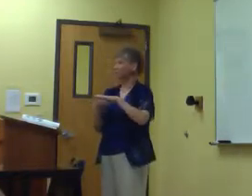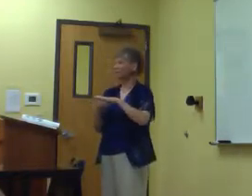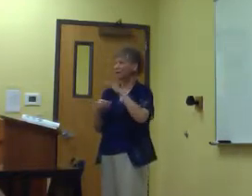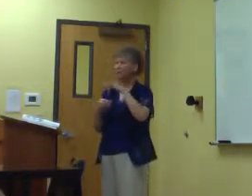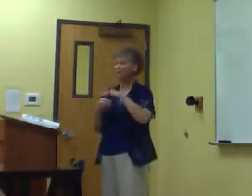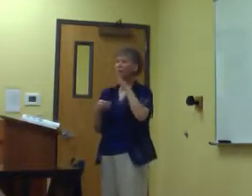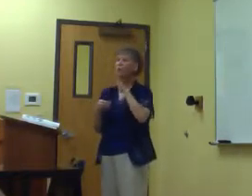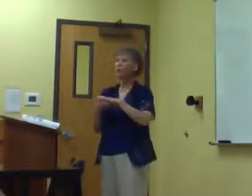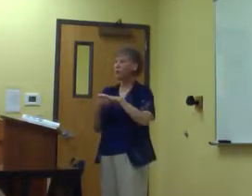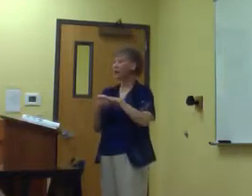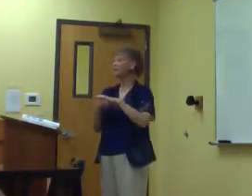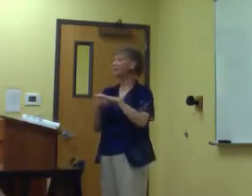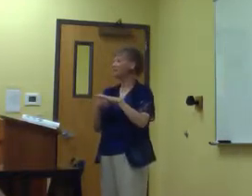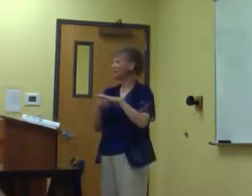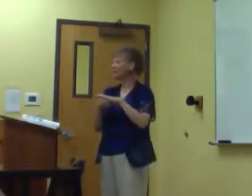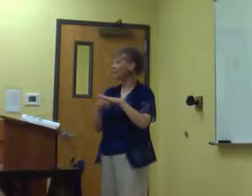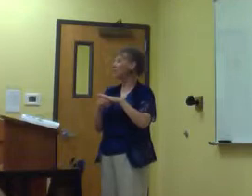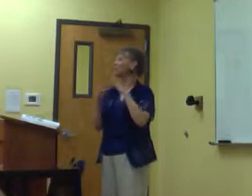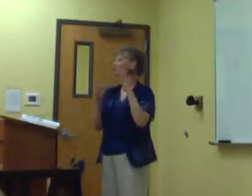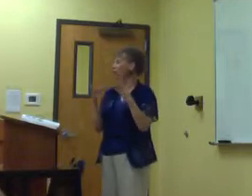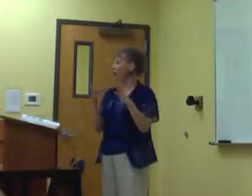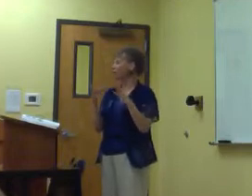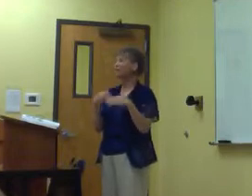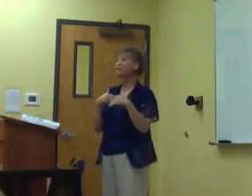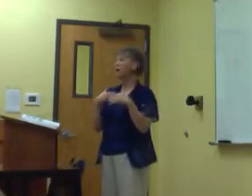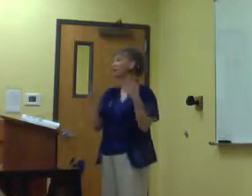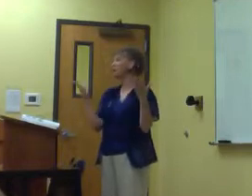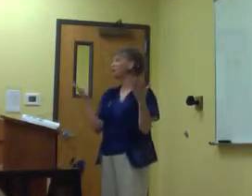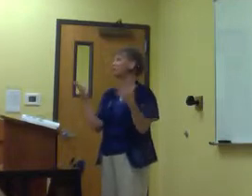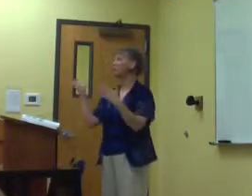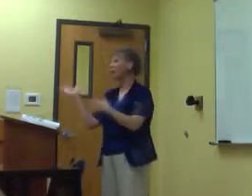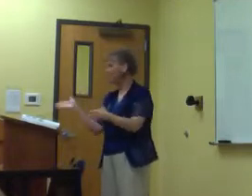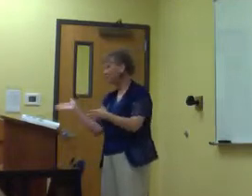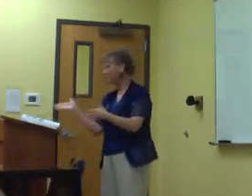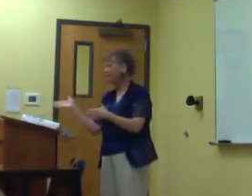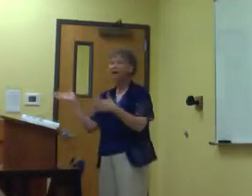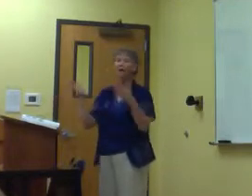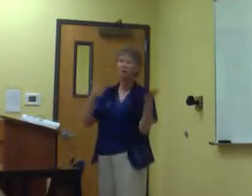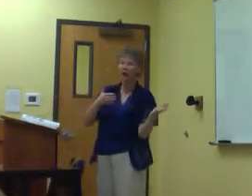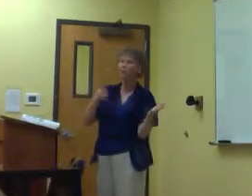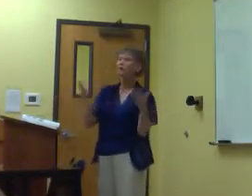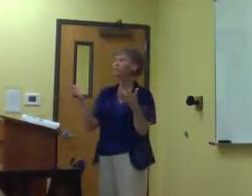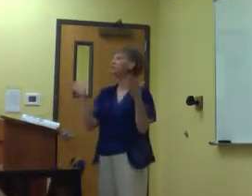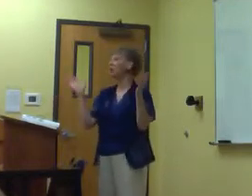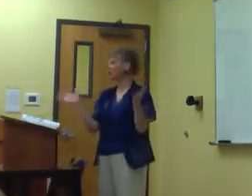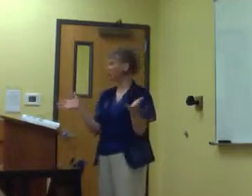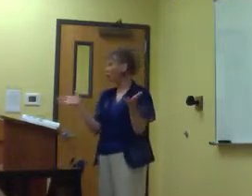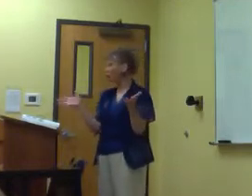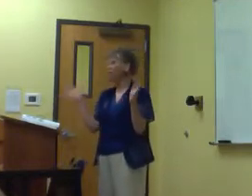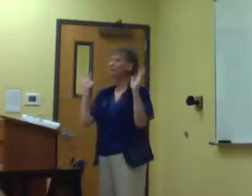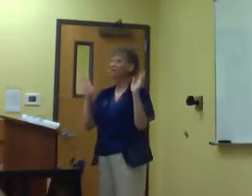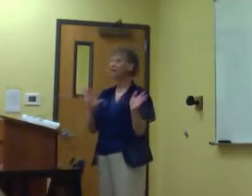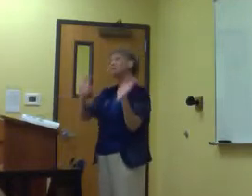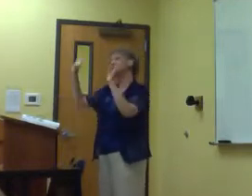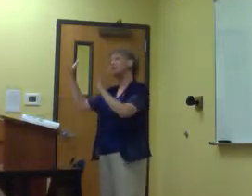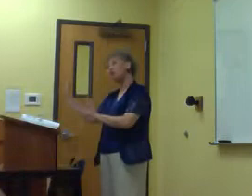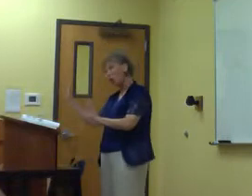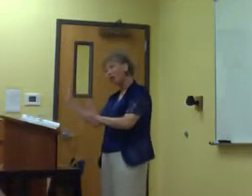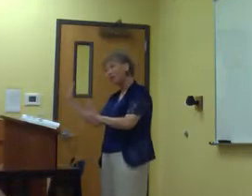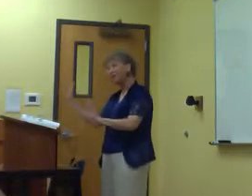All right? When I'm down south, you ask for a Coke. It doesn't matter if it's a Pepsi, a Sprite, whatever, you call it a Coke. Right? When you're up north,